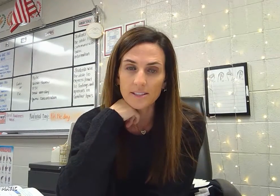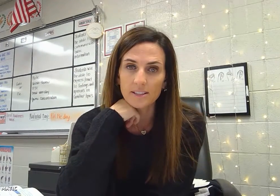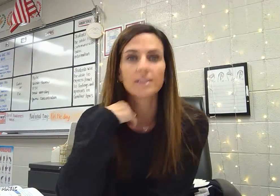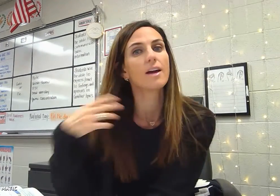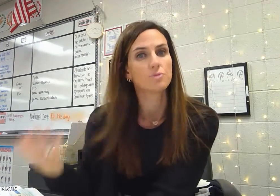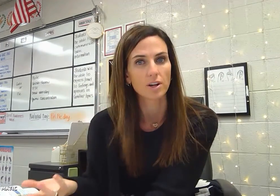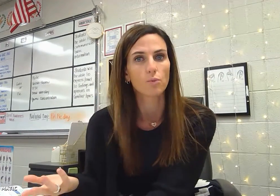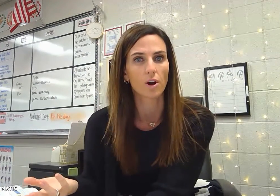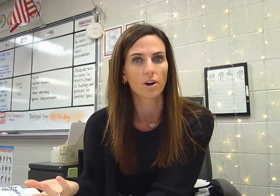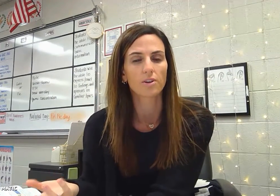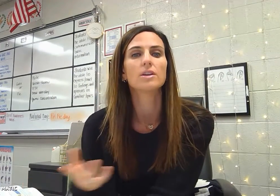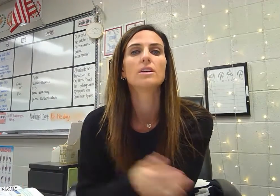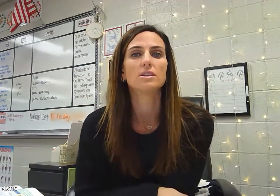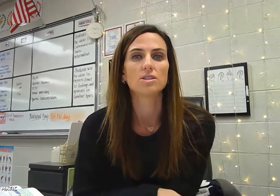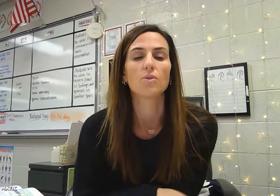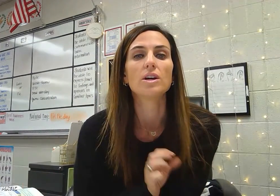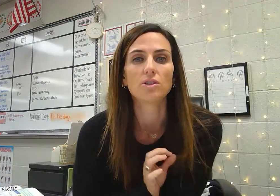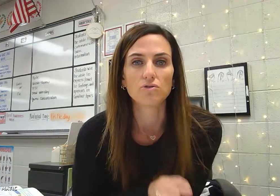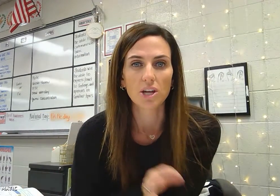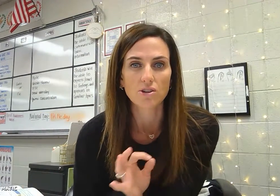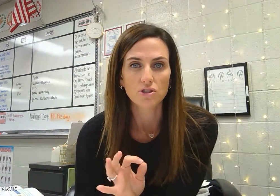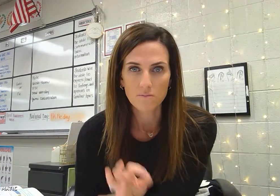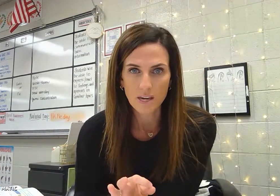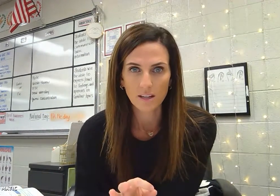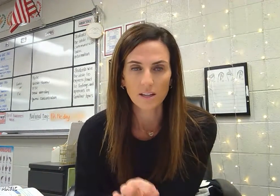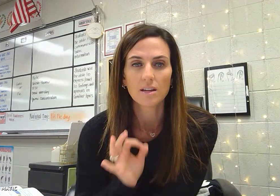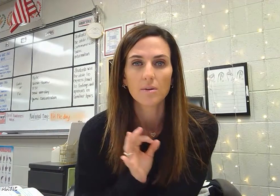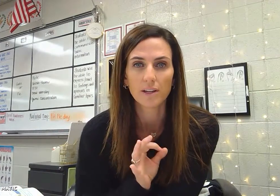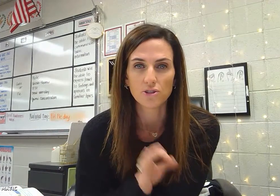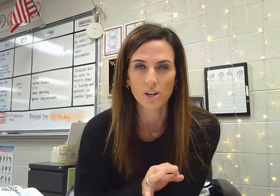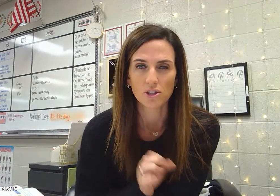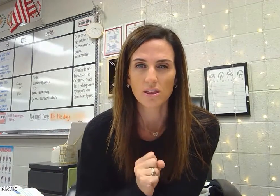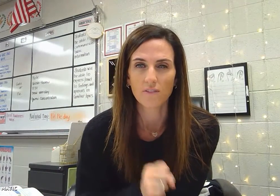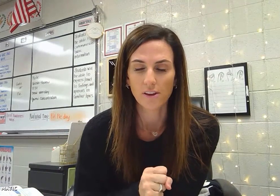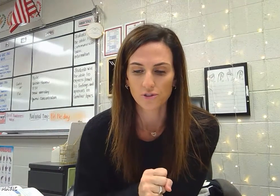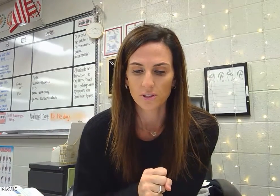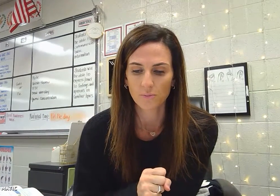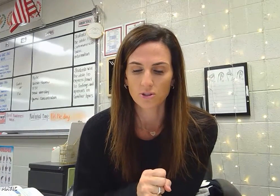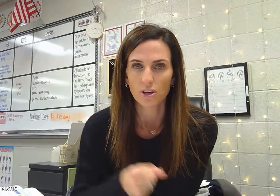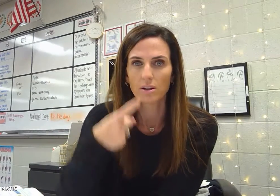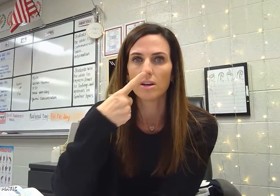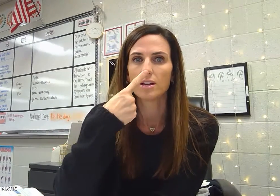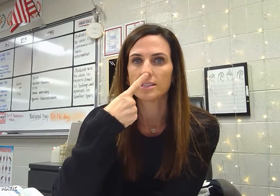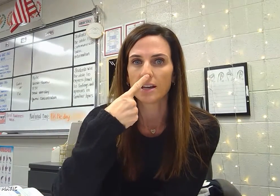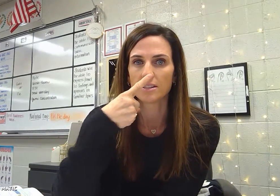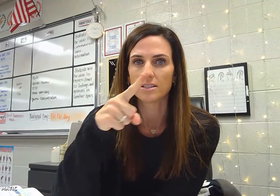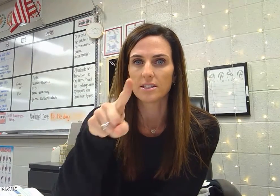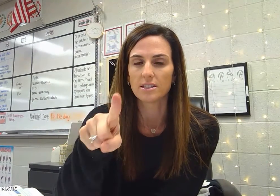mind? I'm trying to work. So you change the meaning by changing the facial expression. Sign stays the